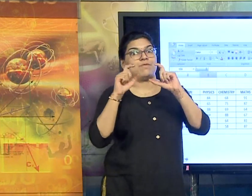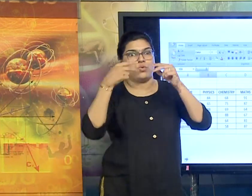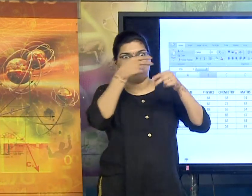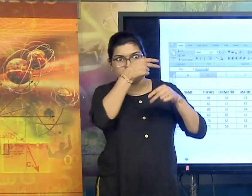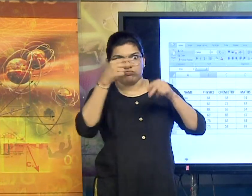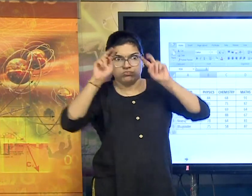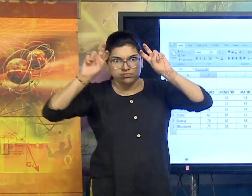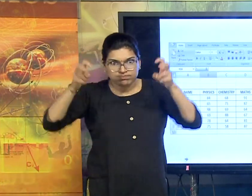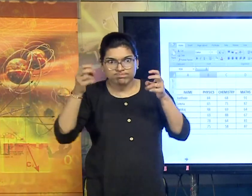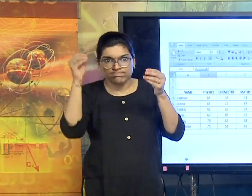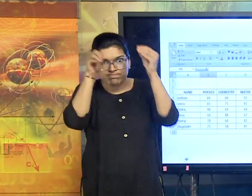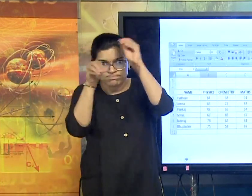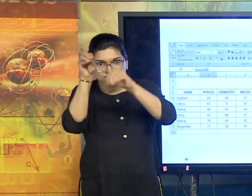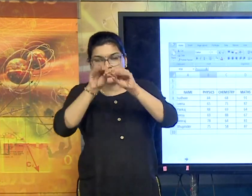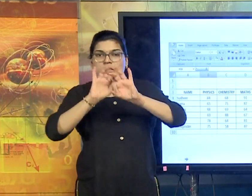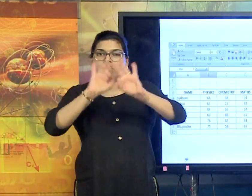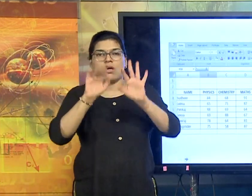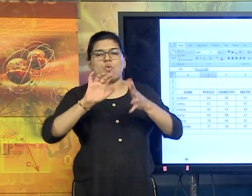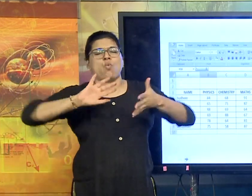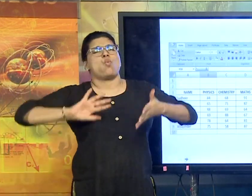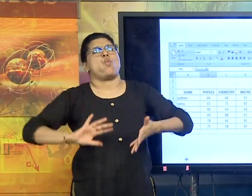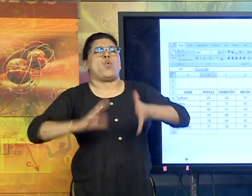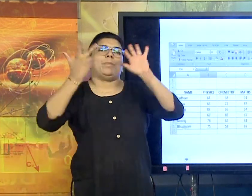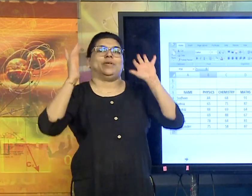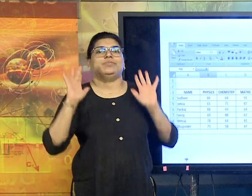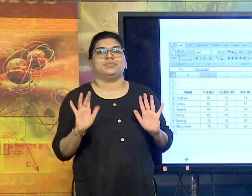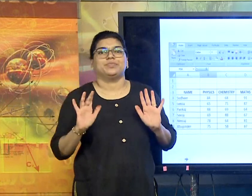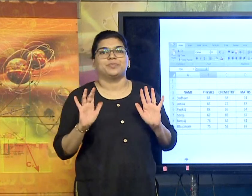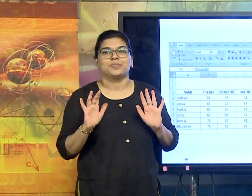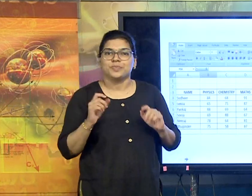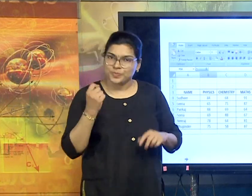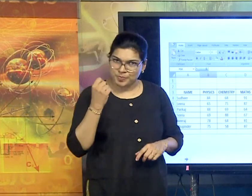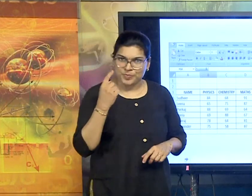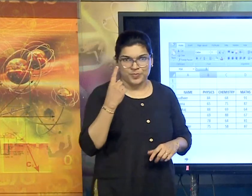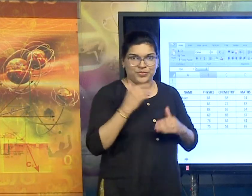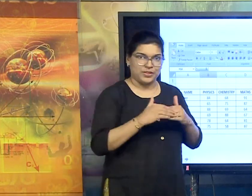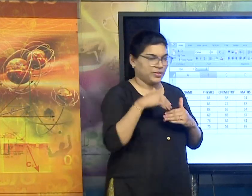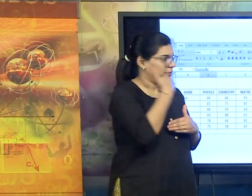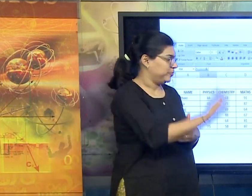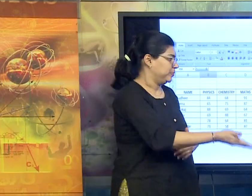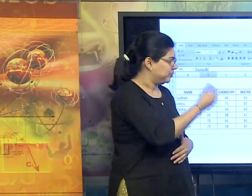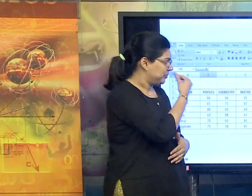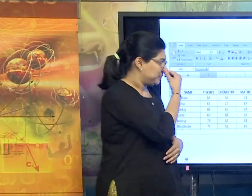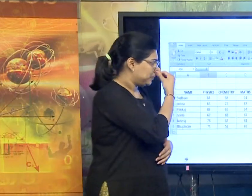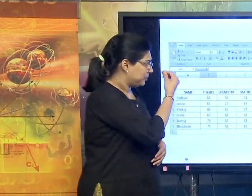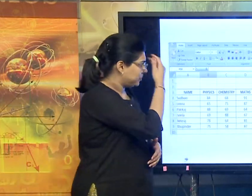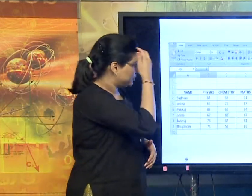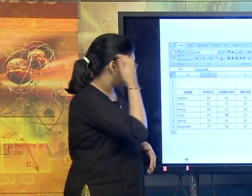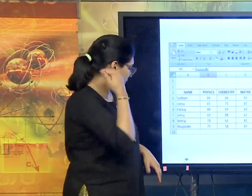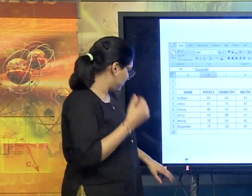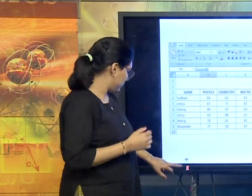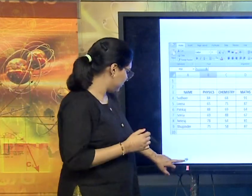You have to just use that minimum formula. Let us move further.